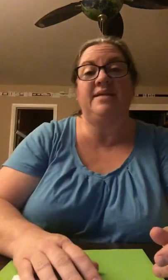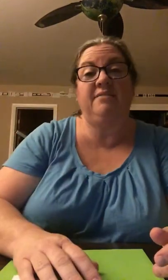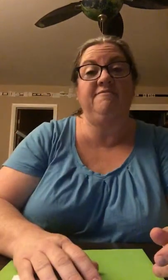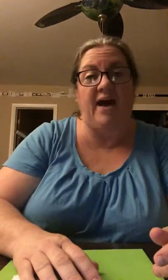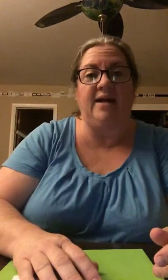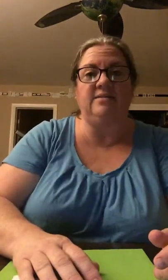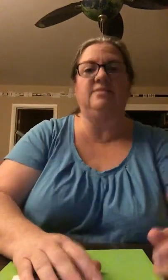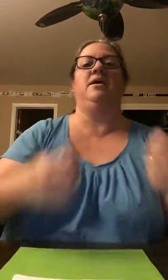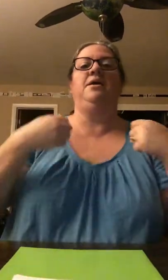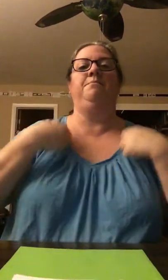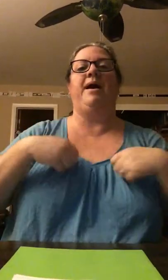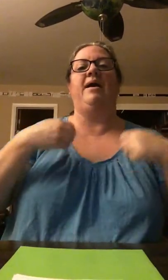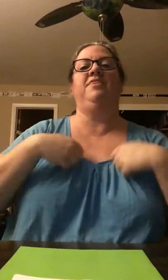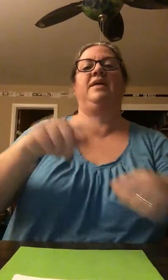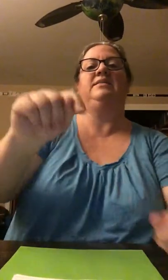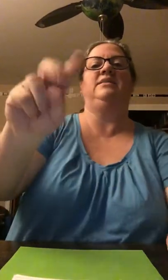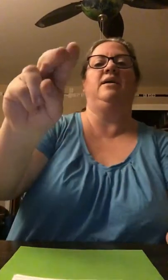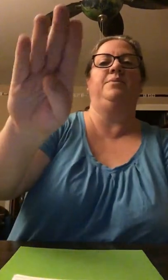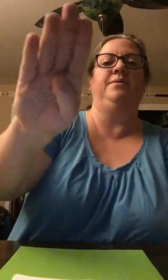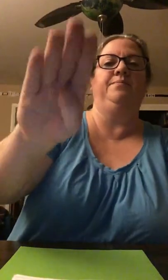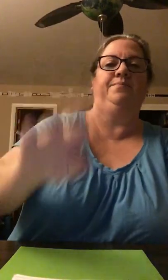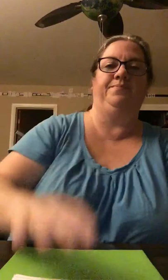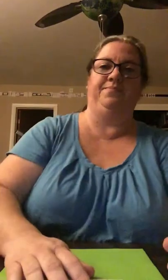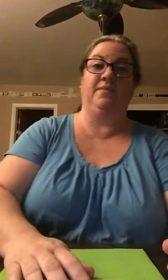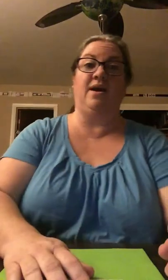done fast. Bath, tub. Got it?